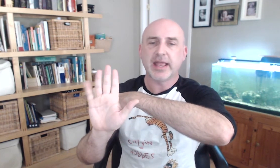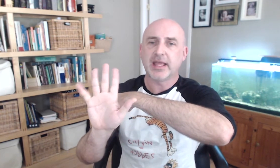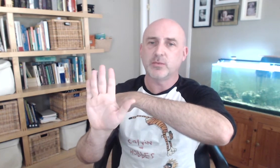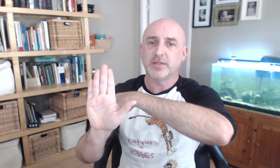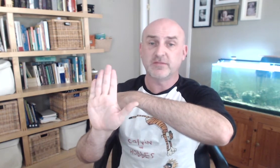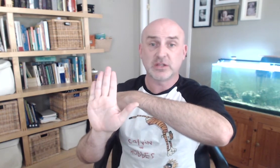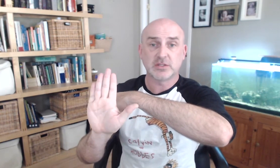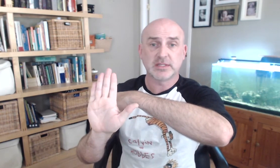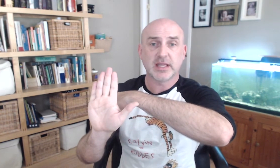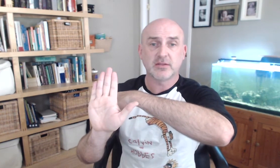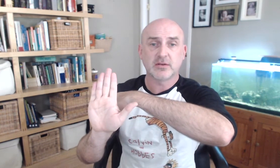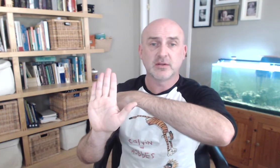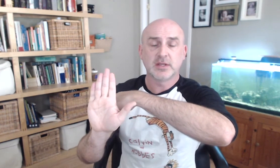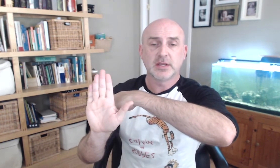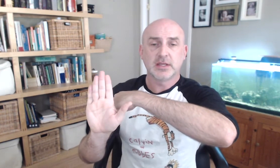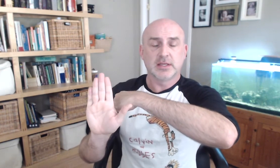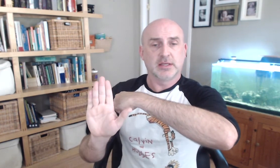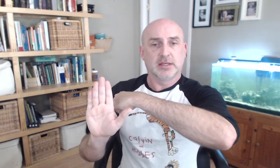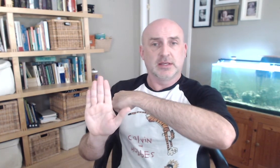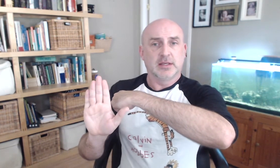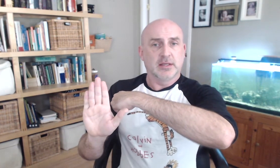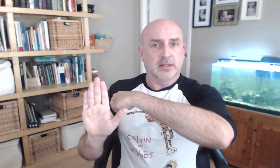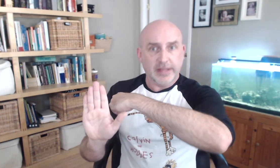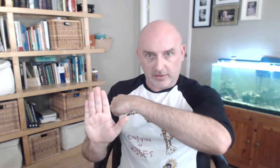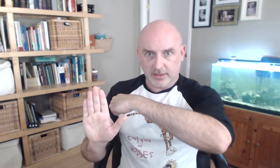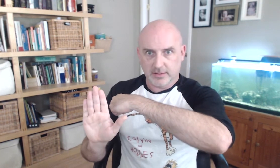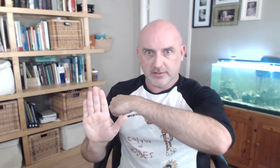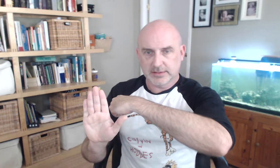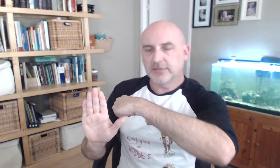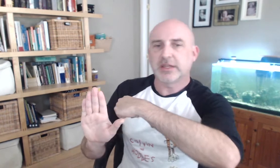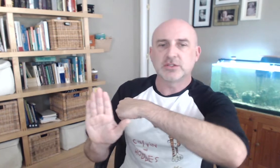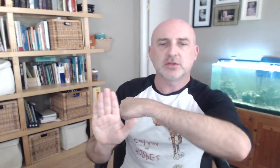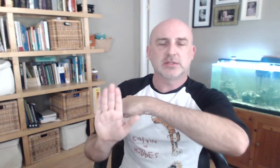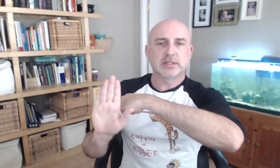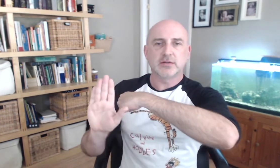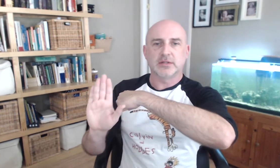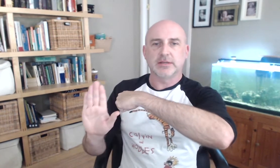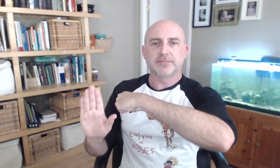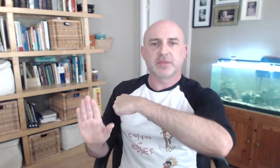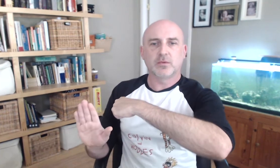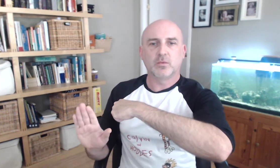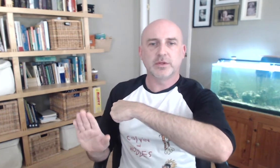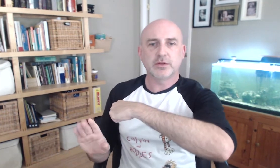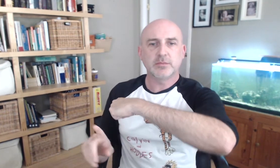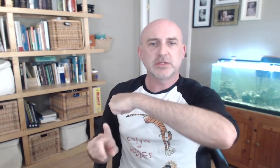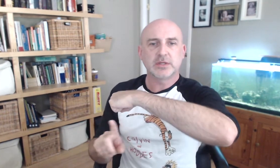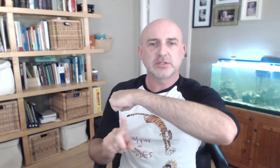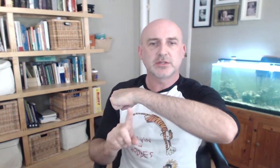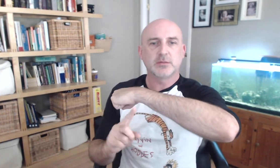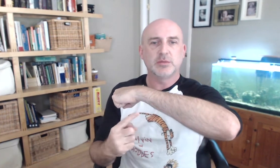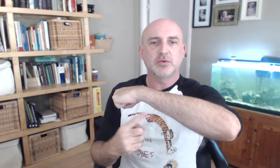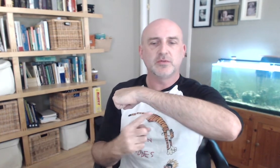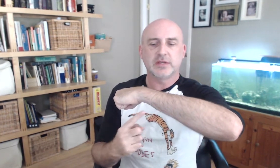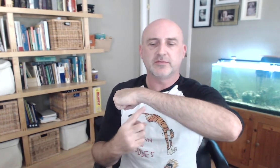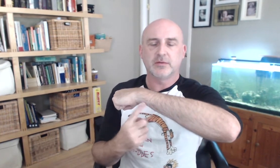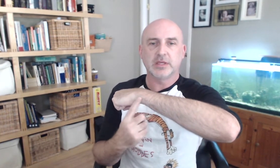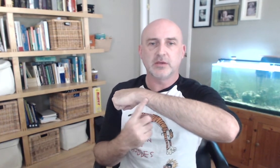hand with the fingers together. Now, let's see if I can show this clearly. What you're going to be doing is you're going to be moving from here by